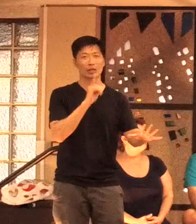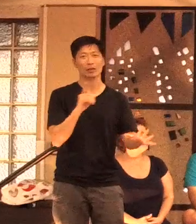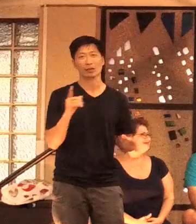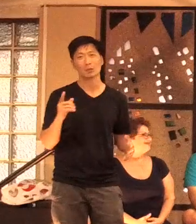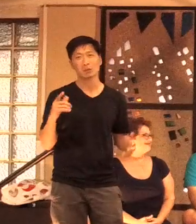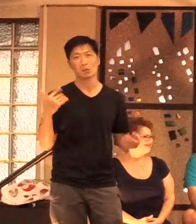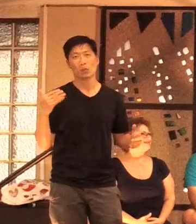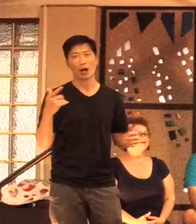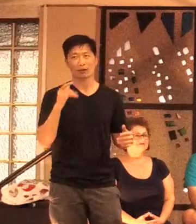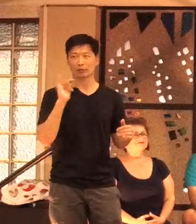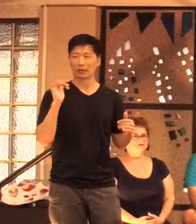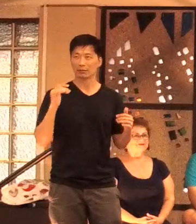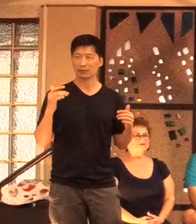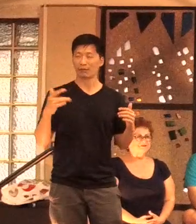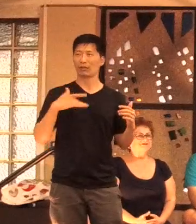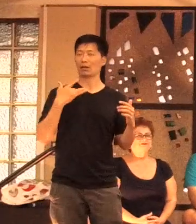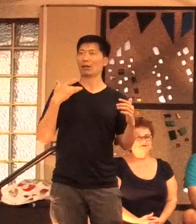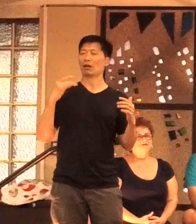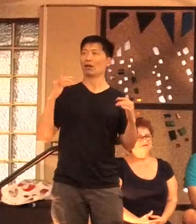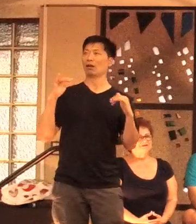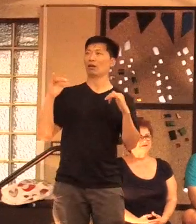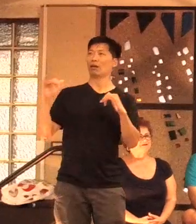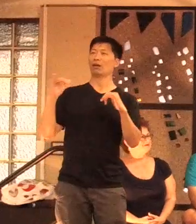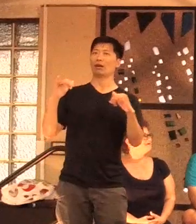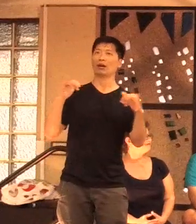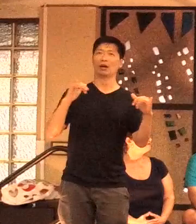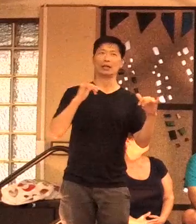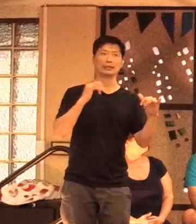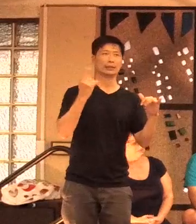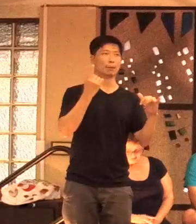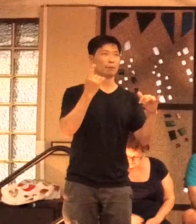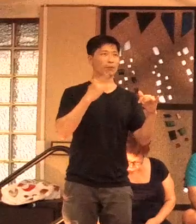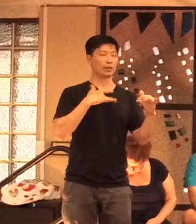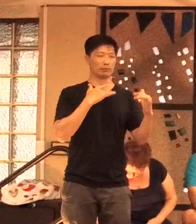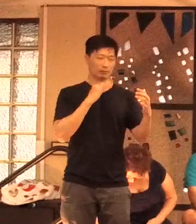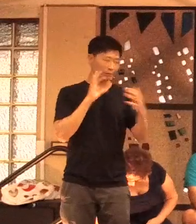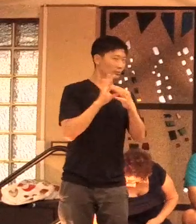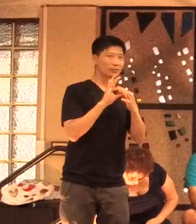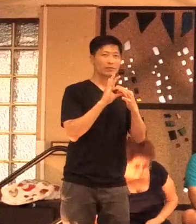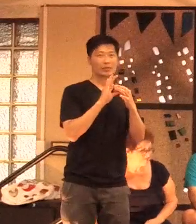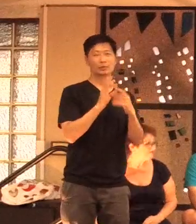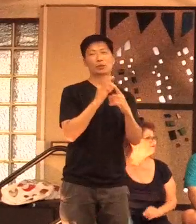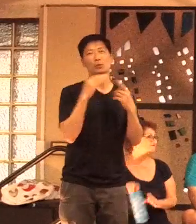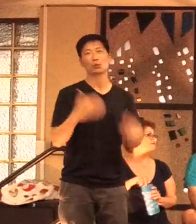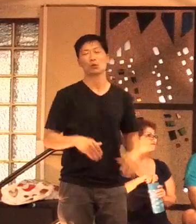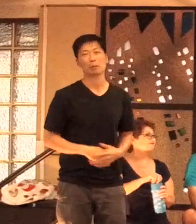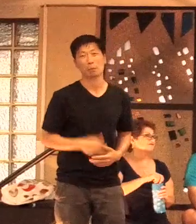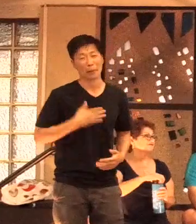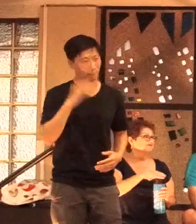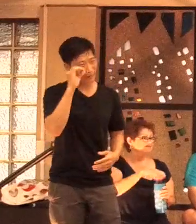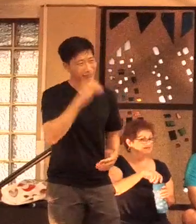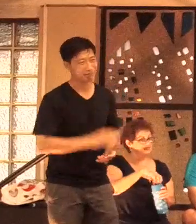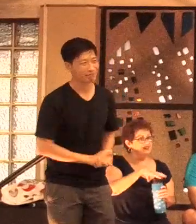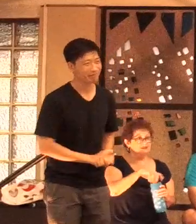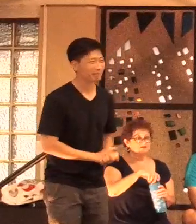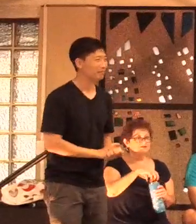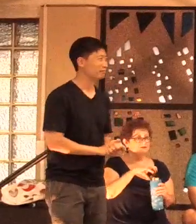it's really an equilibrium between everyone. It's something special, in my opinion.